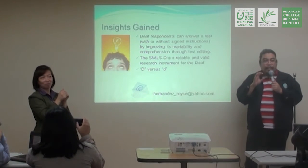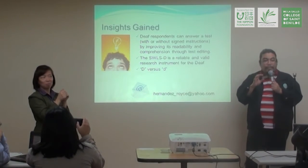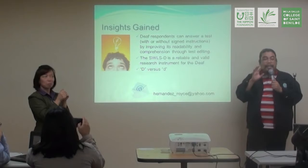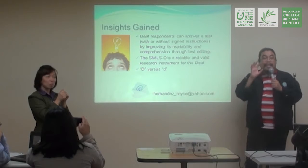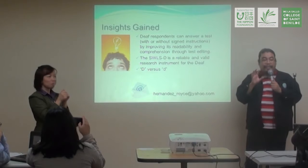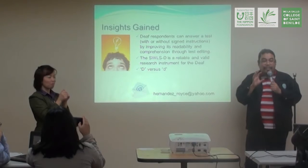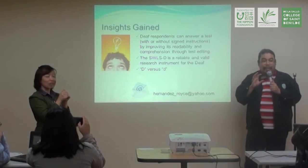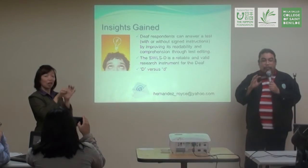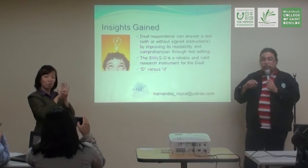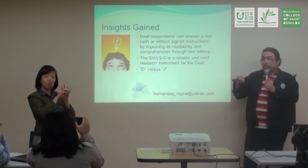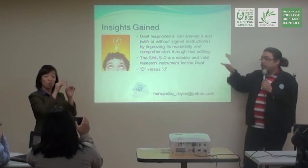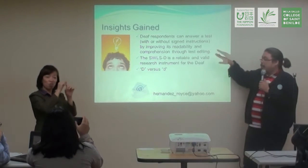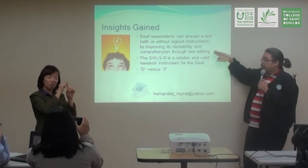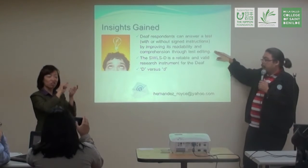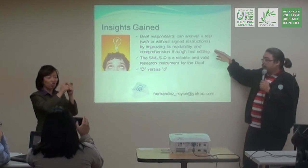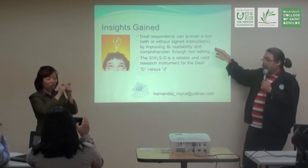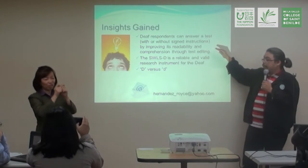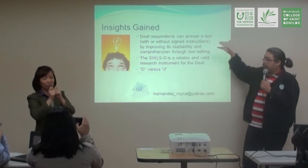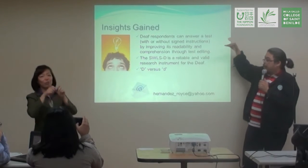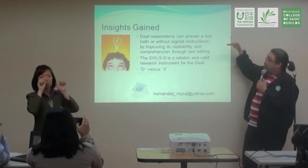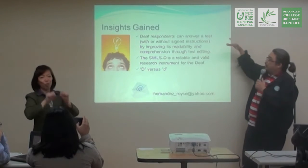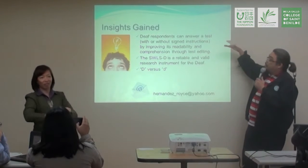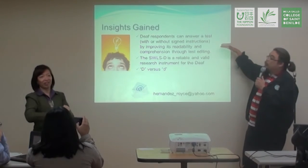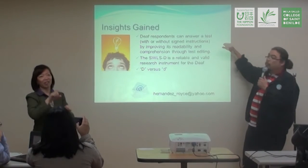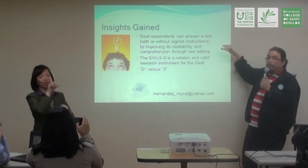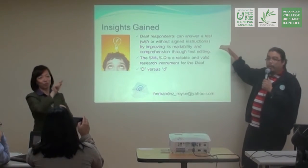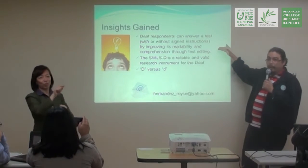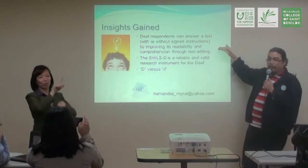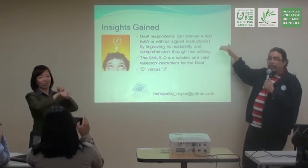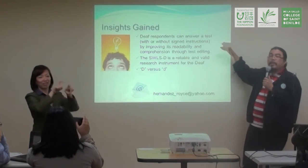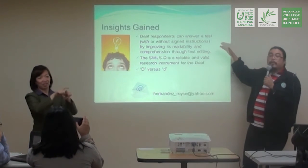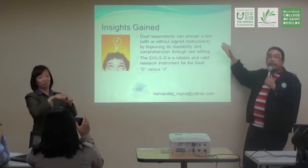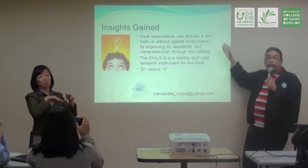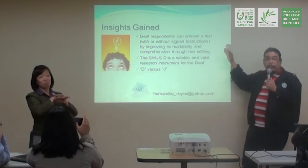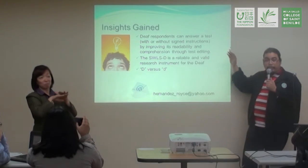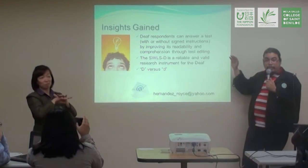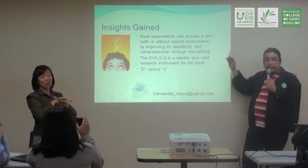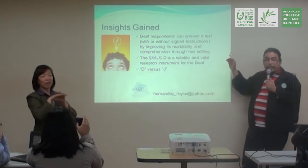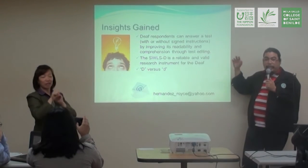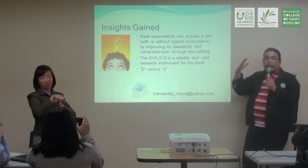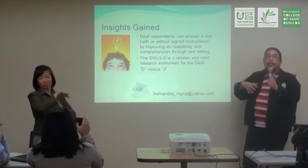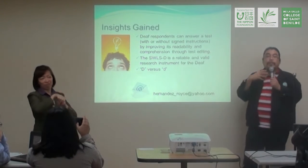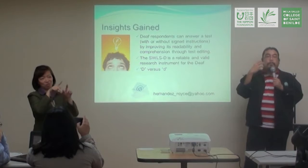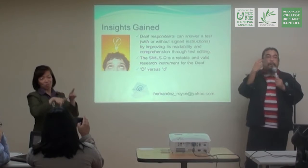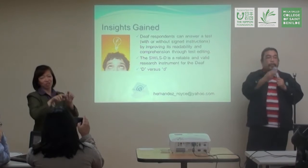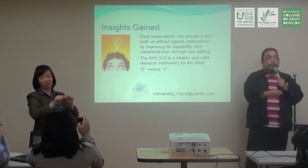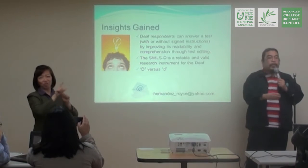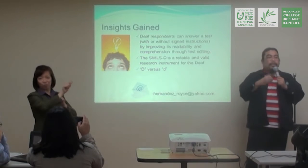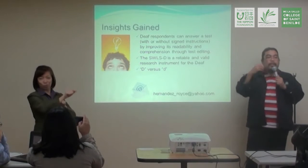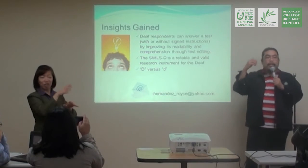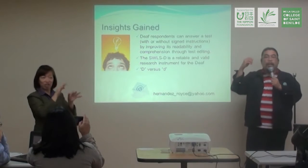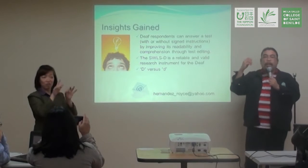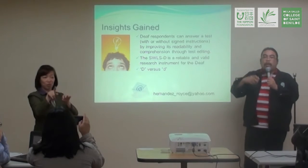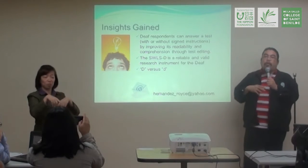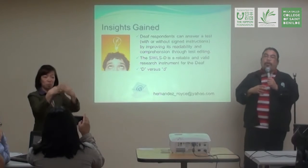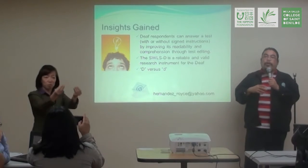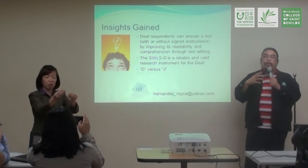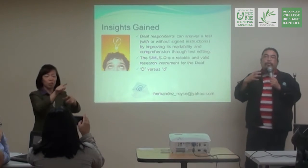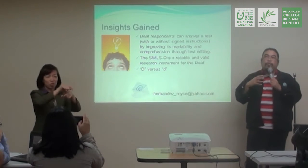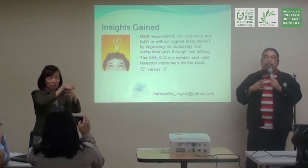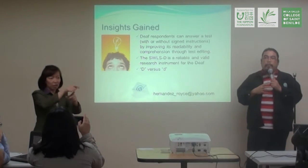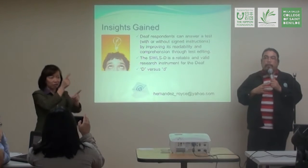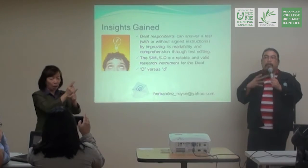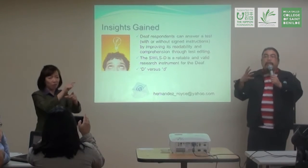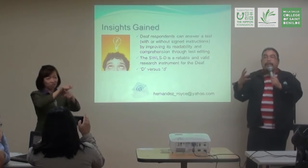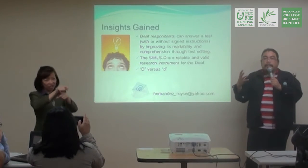rewording of the test at that time. So, it's doable. Anyone can do it basically. Give it the proper training or